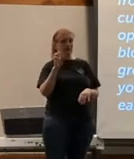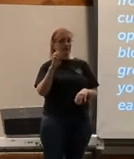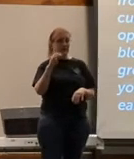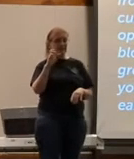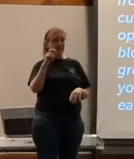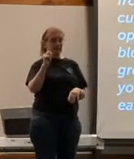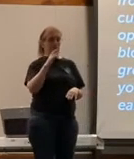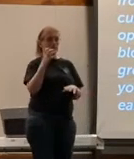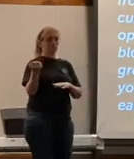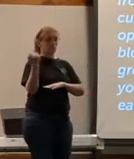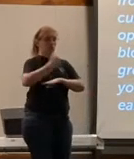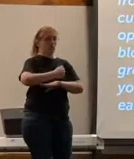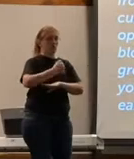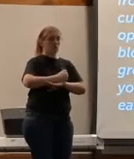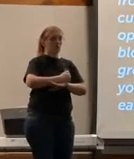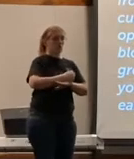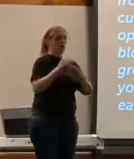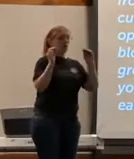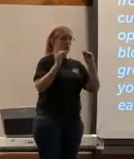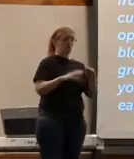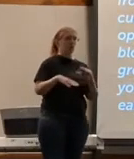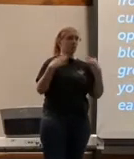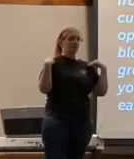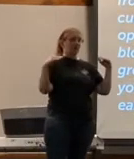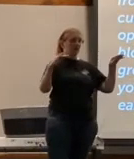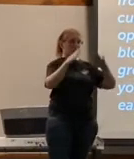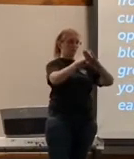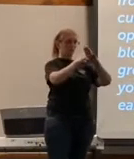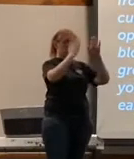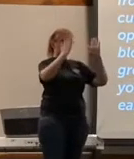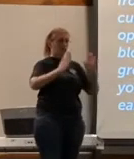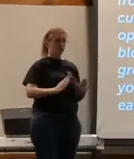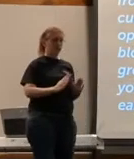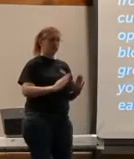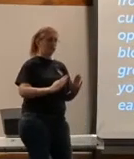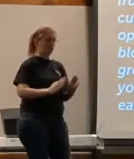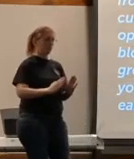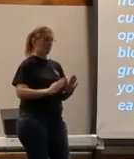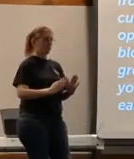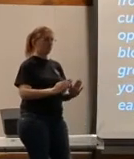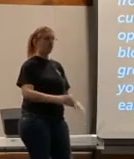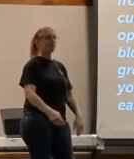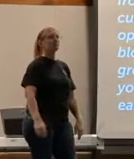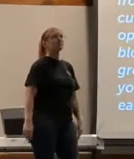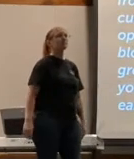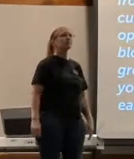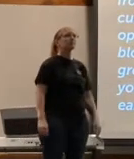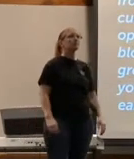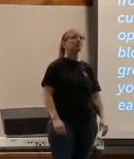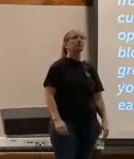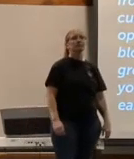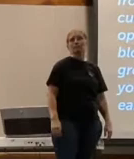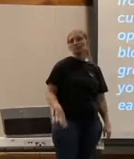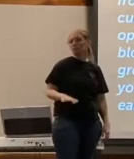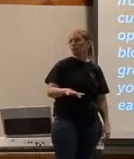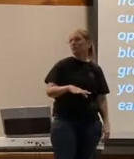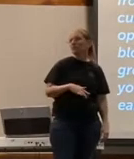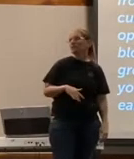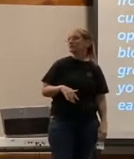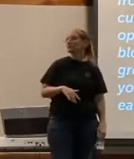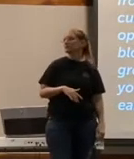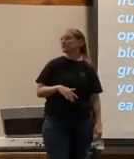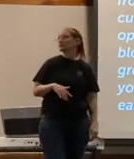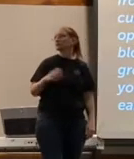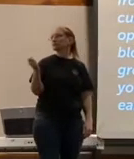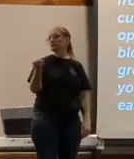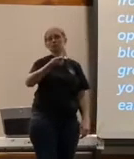samurai warrior angels right there, right? I mean, there's a fiery angel, a seraph angel, right? Holding